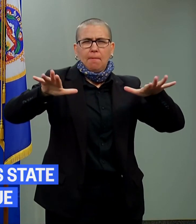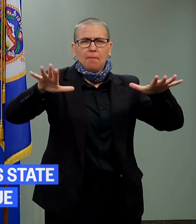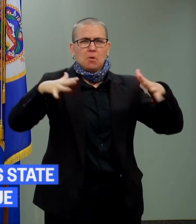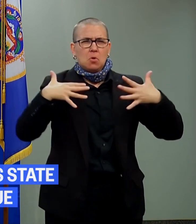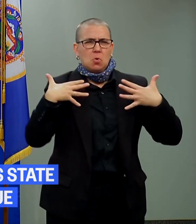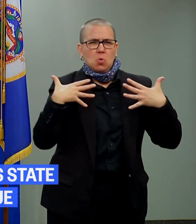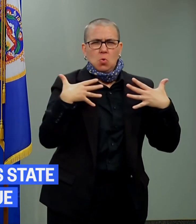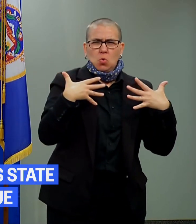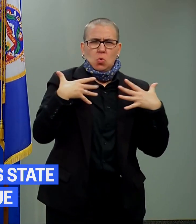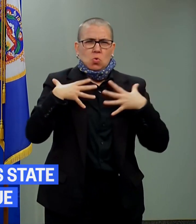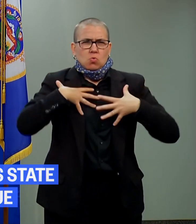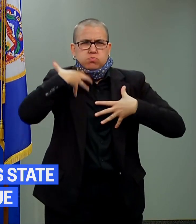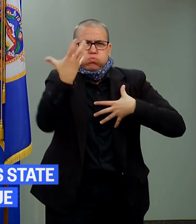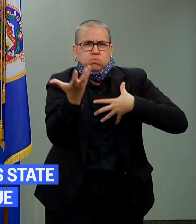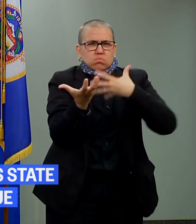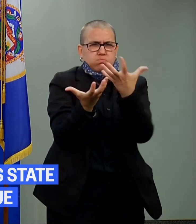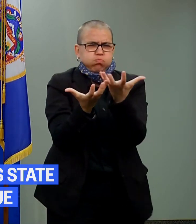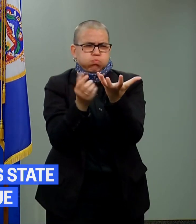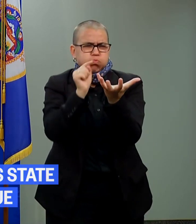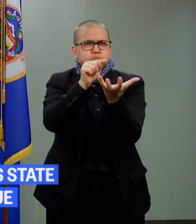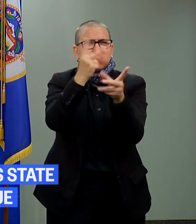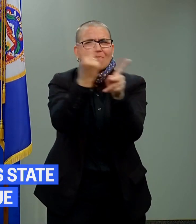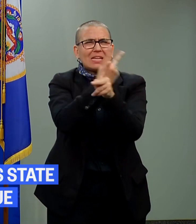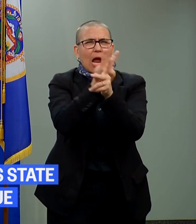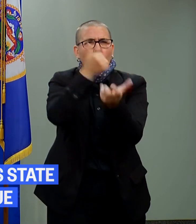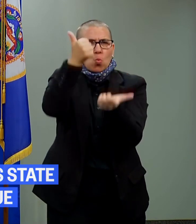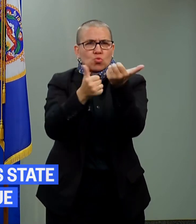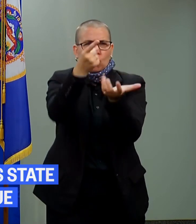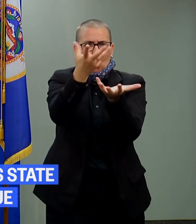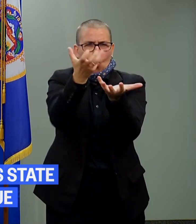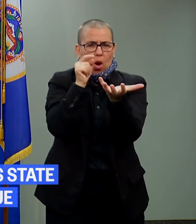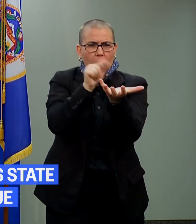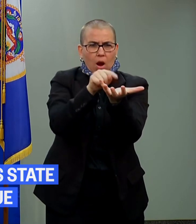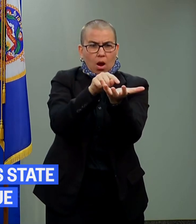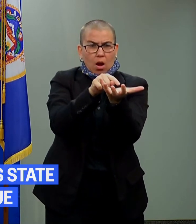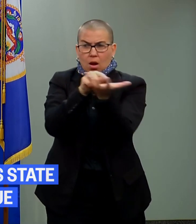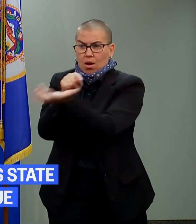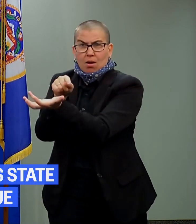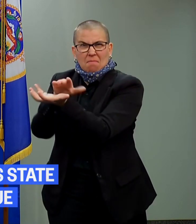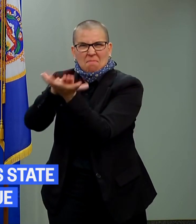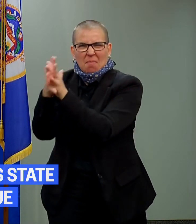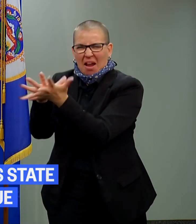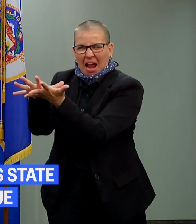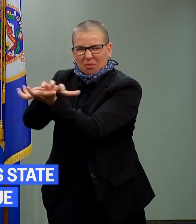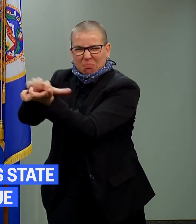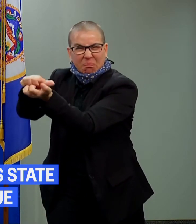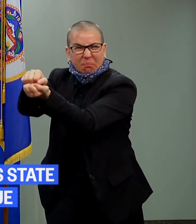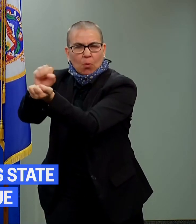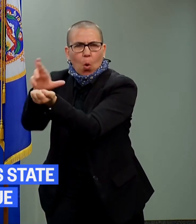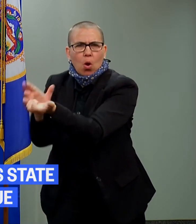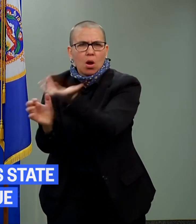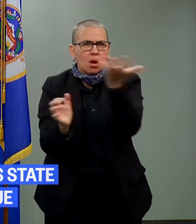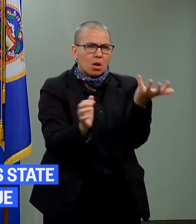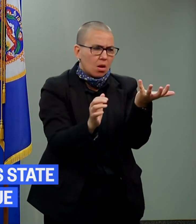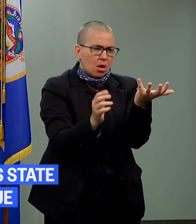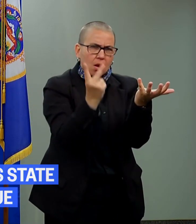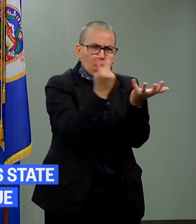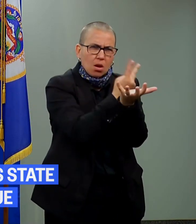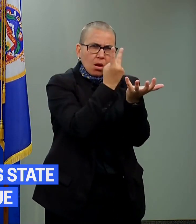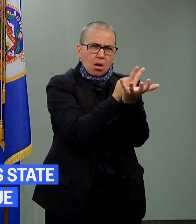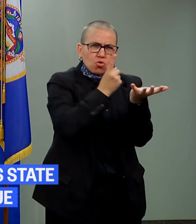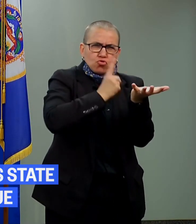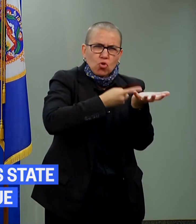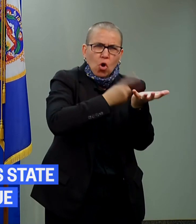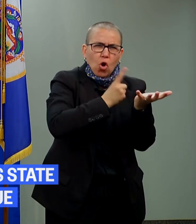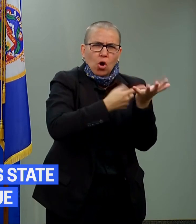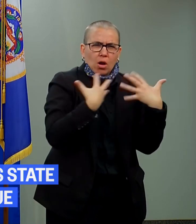us or it could bring us together and build us up in a way that we have never been together before as a country. We're asking you to take that energy